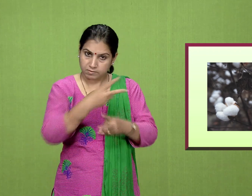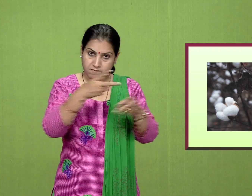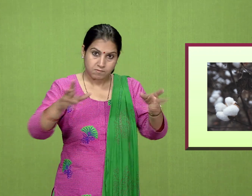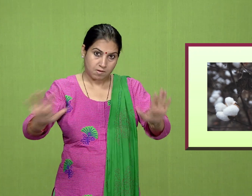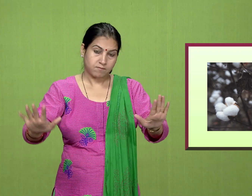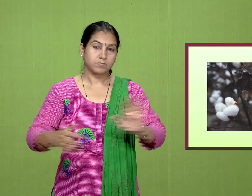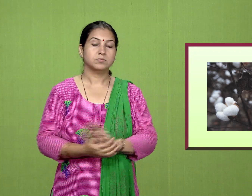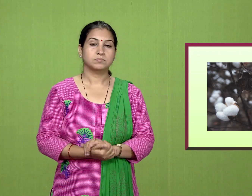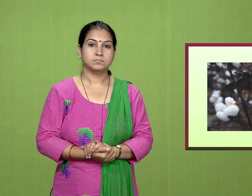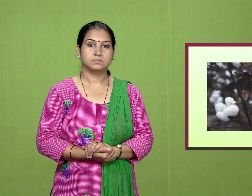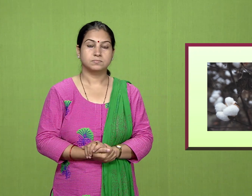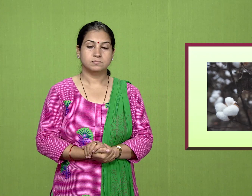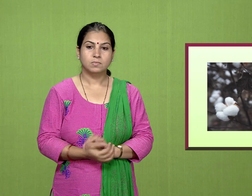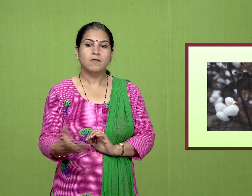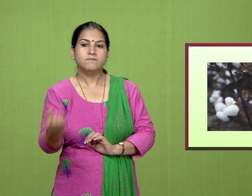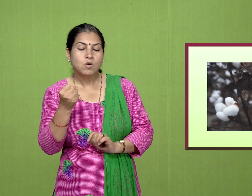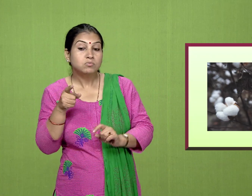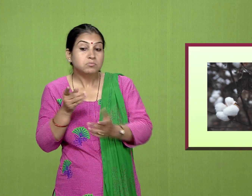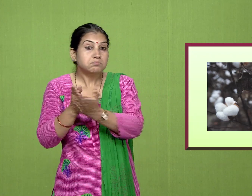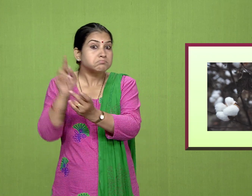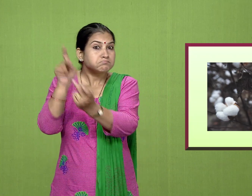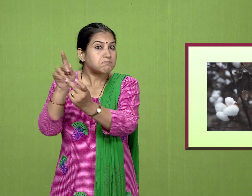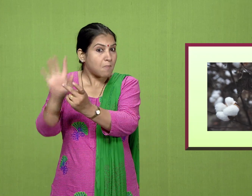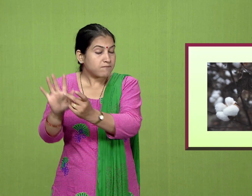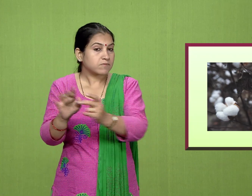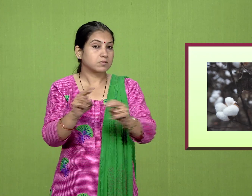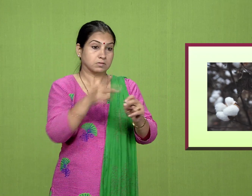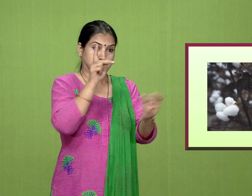to find out various kinds of fiber.